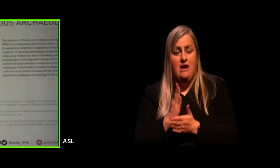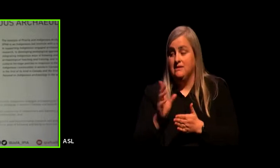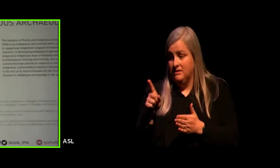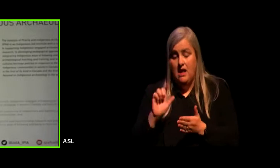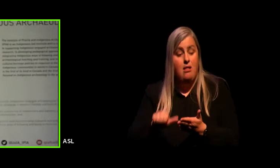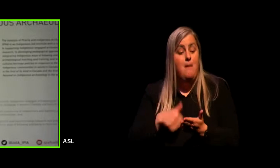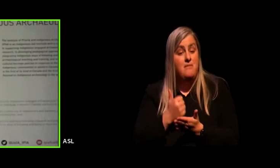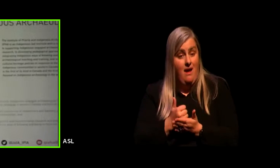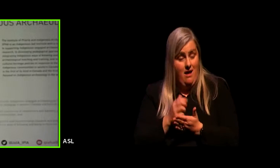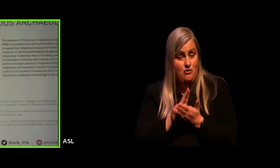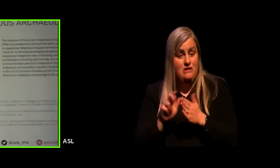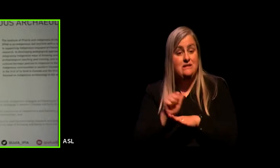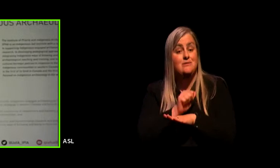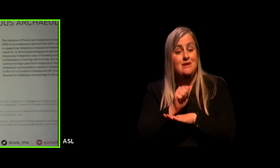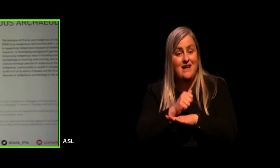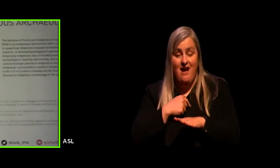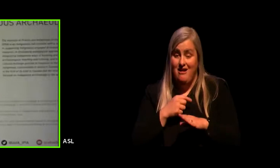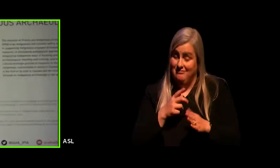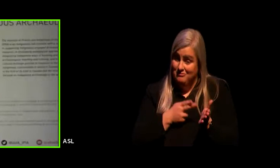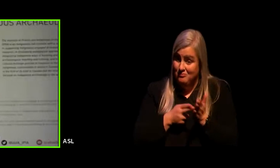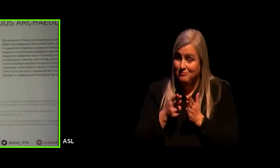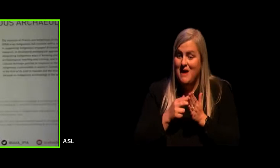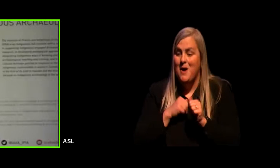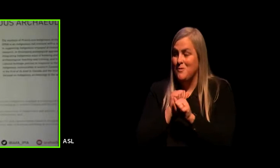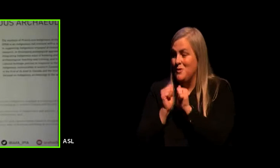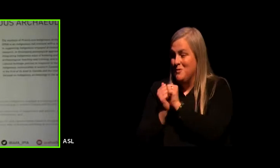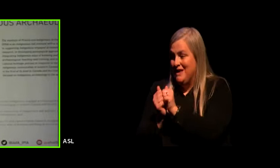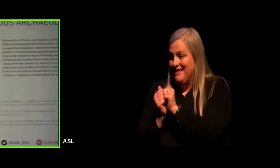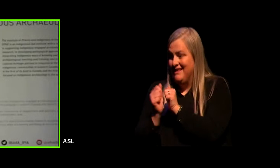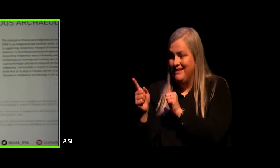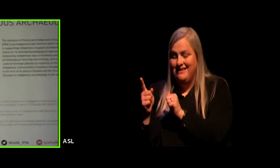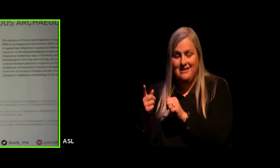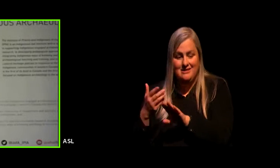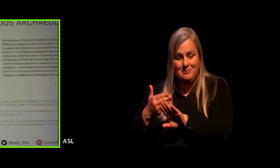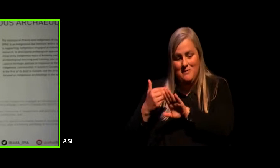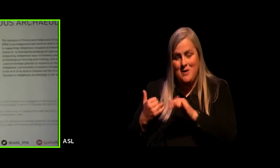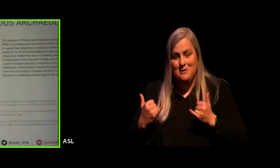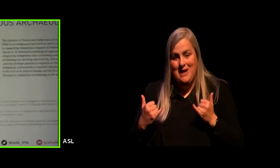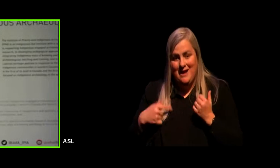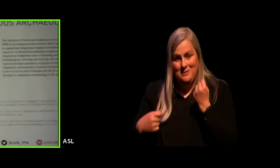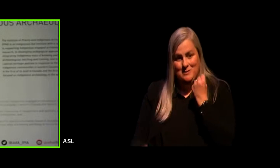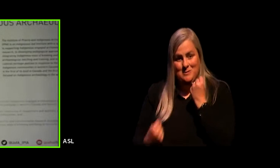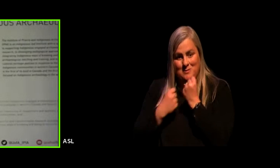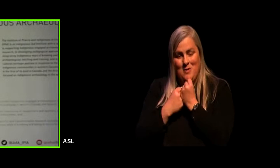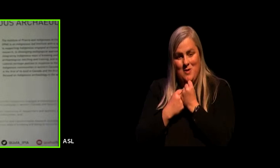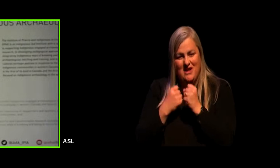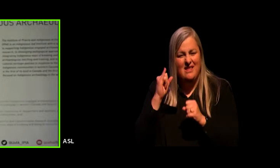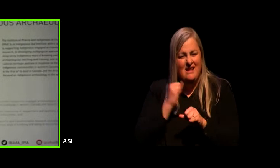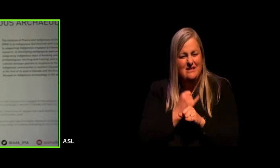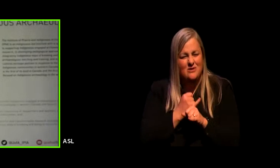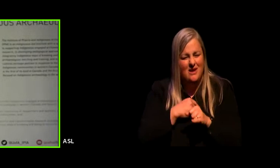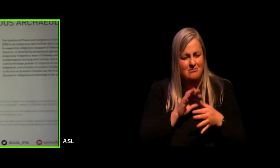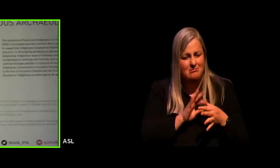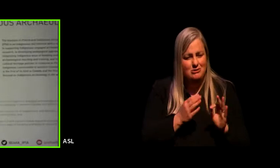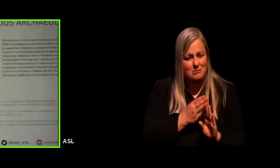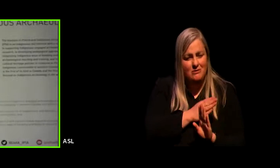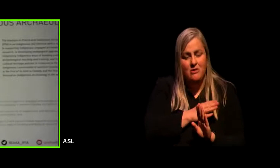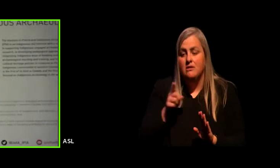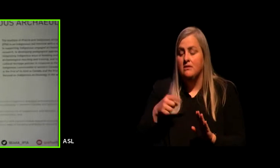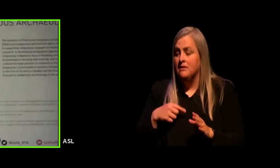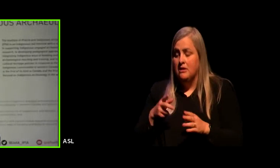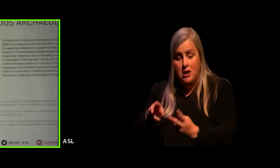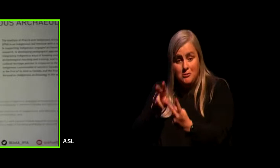to say I was working earlier today with Elder Ghostkeeper and in support of the Institute that I mentioned earlier, and I was saying to